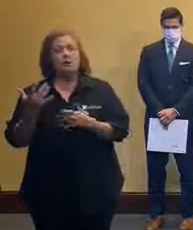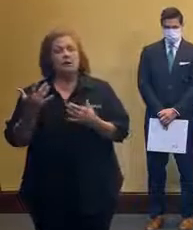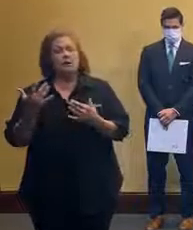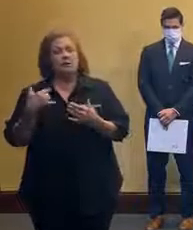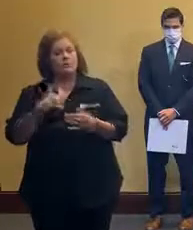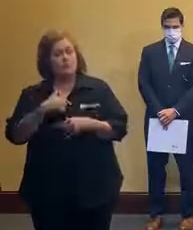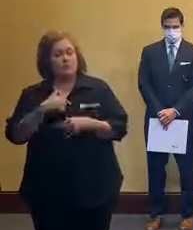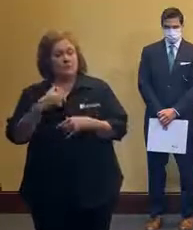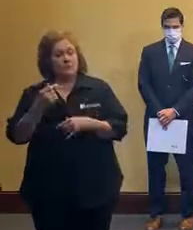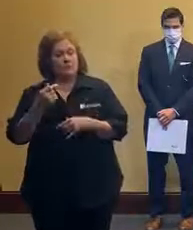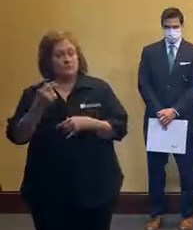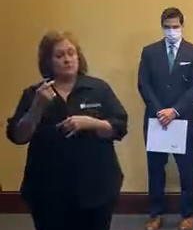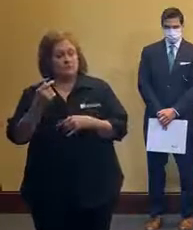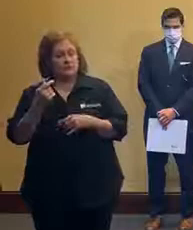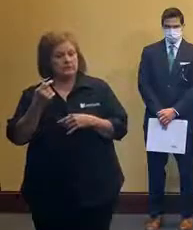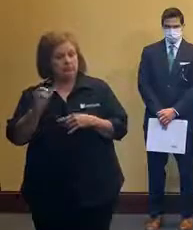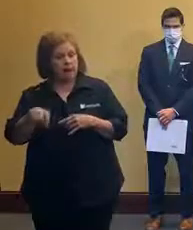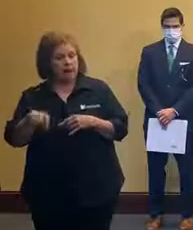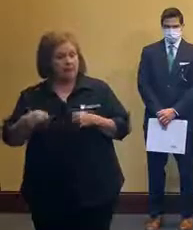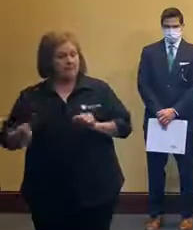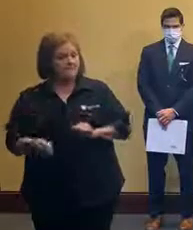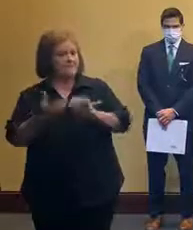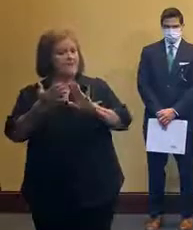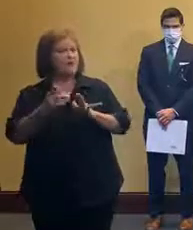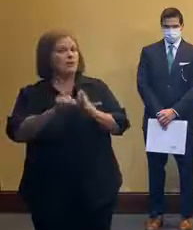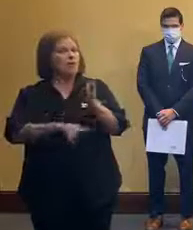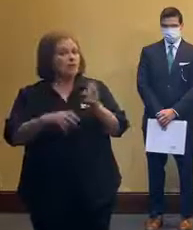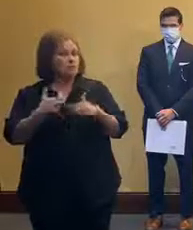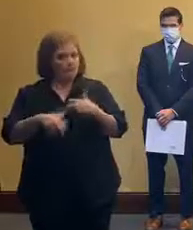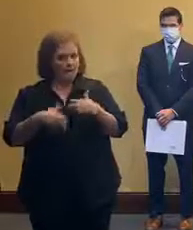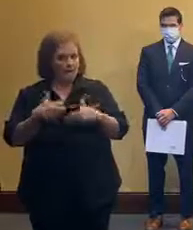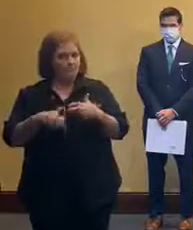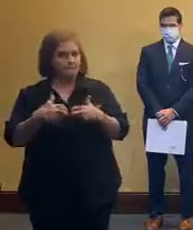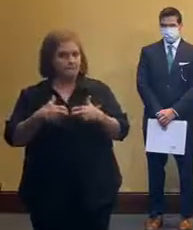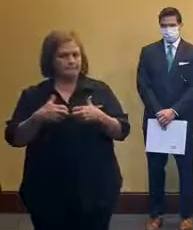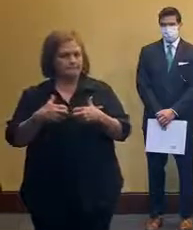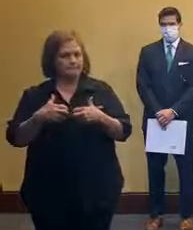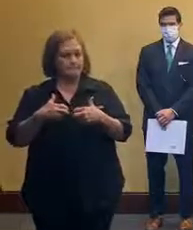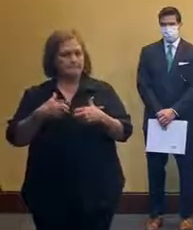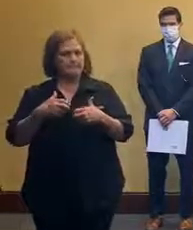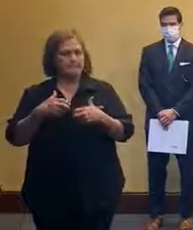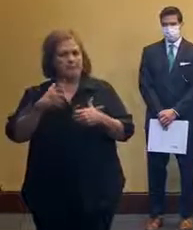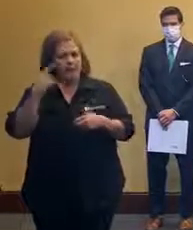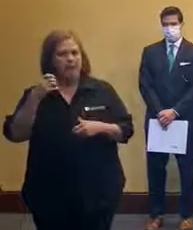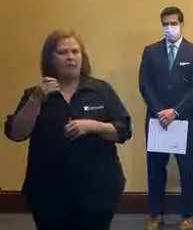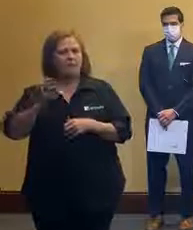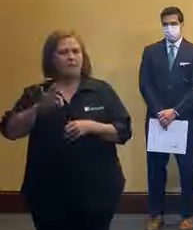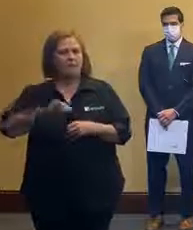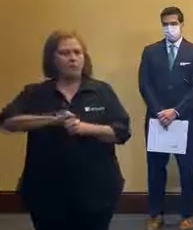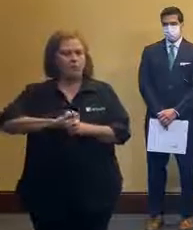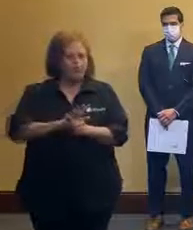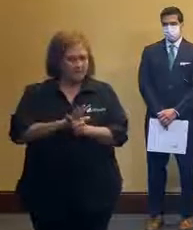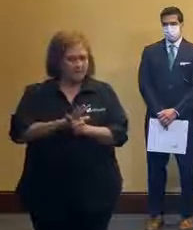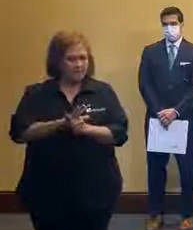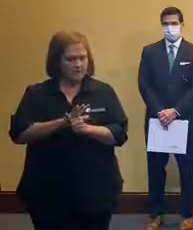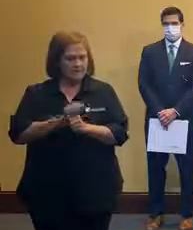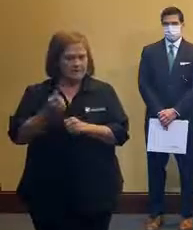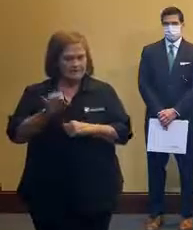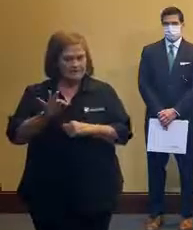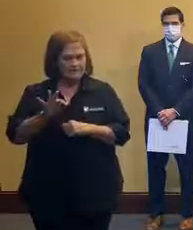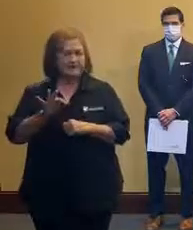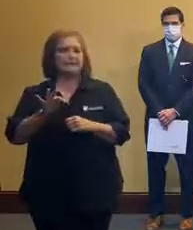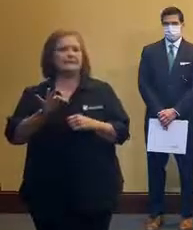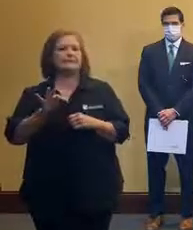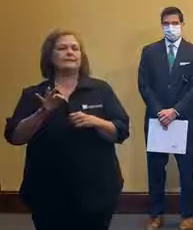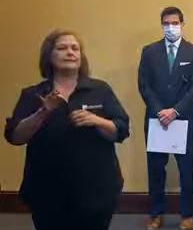problem that we are facing as it relates to COVID-19 and moving from crisis